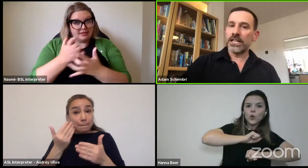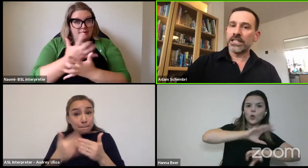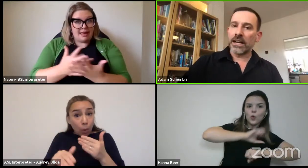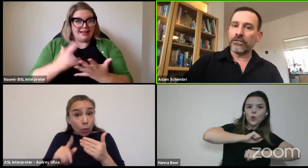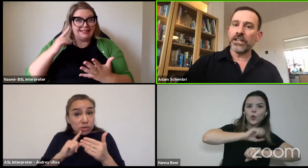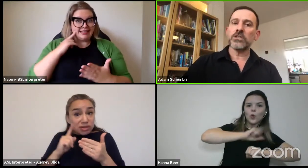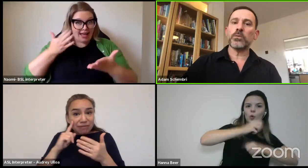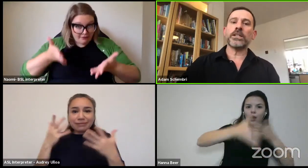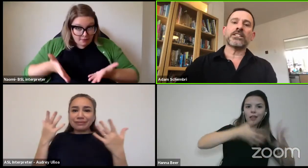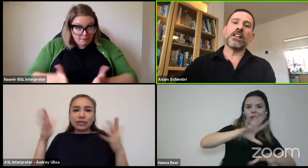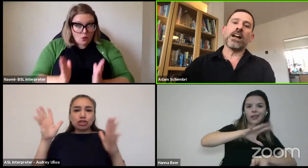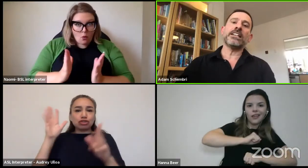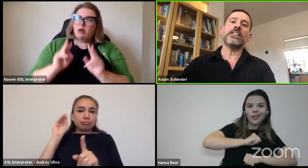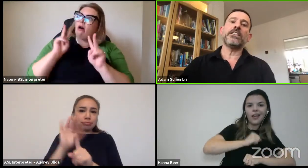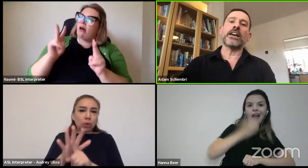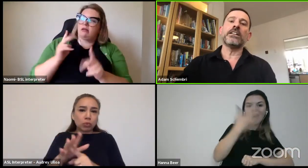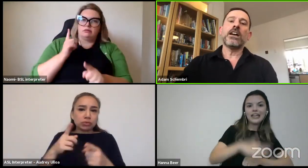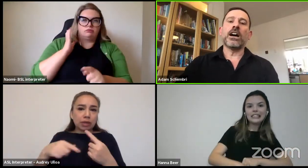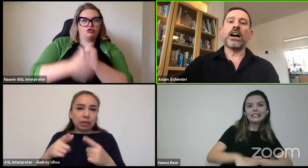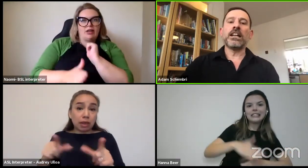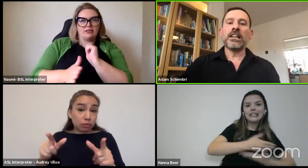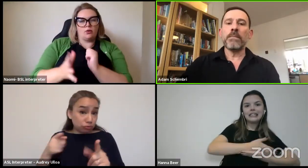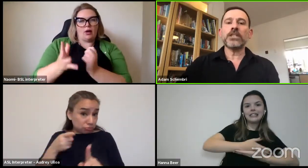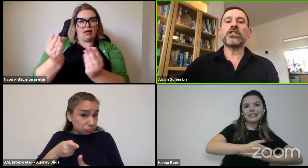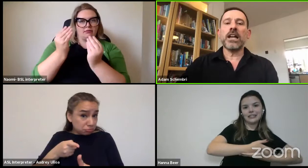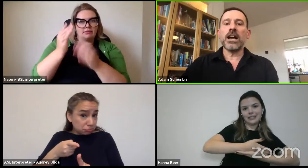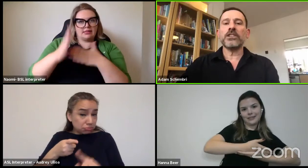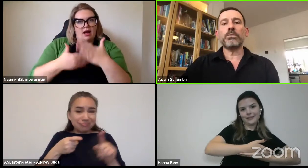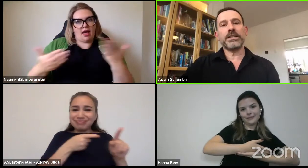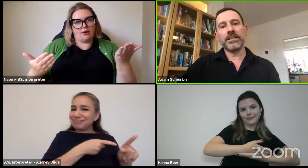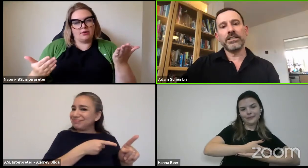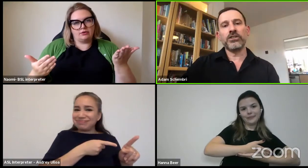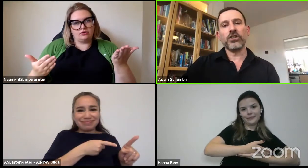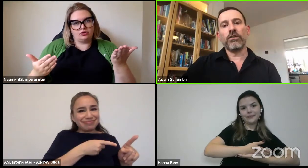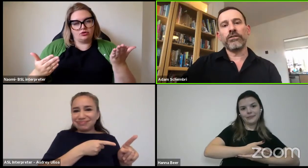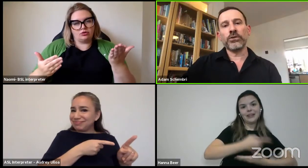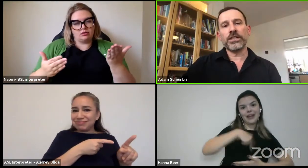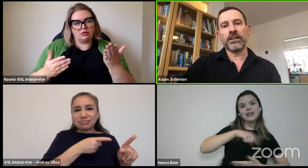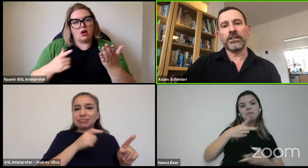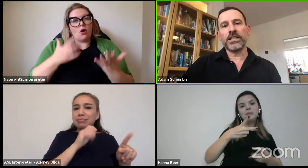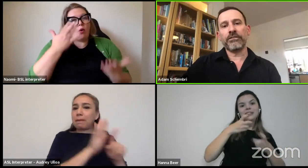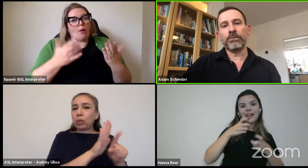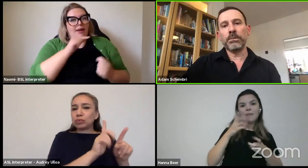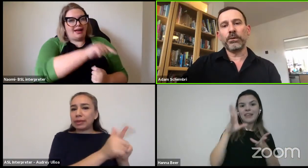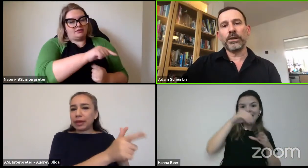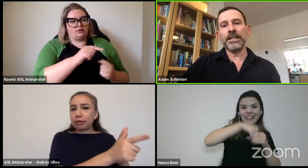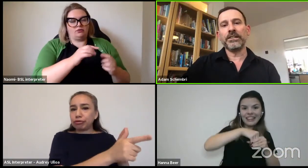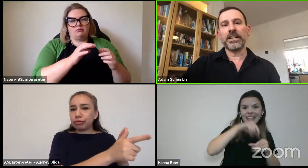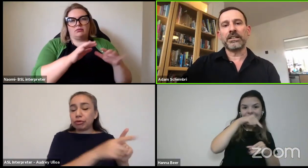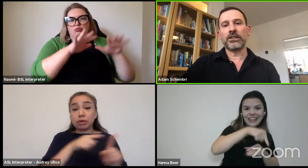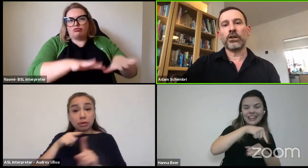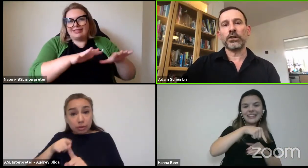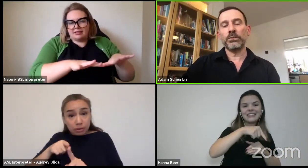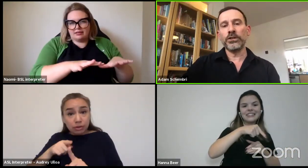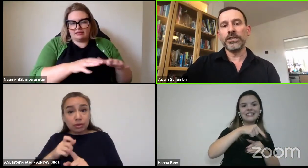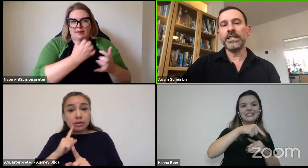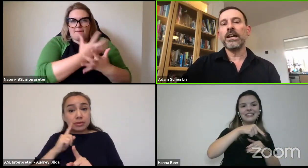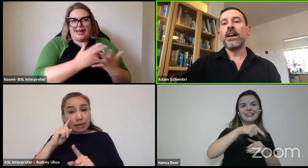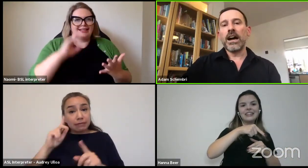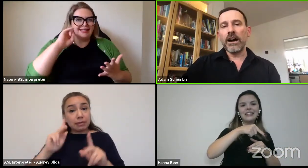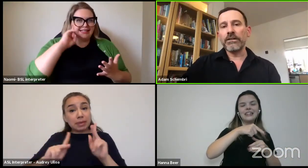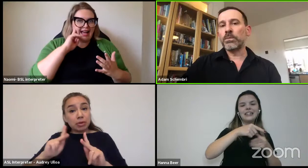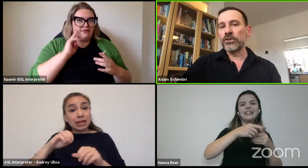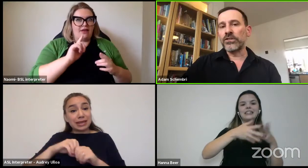know the exact figures, but it's likely that a much larger percentage of those deaf people in the Kata Kolok